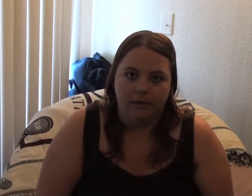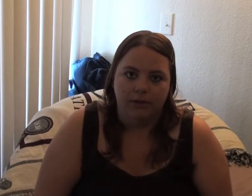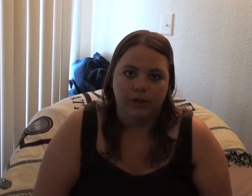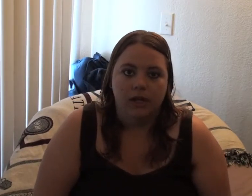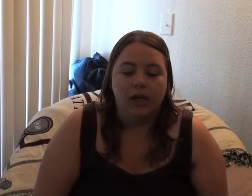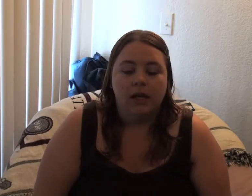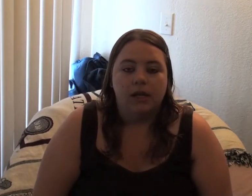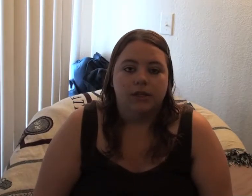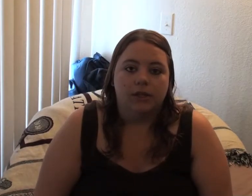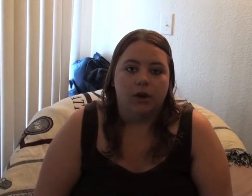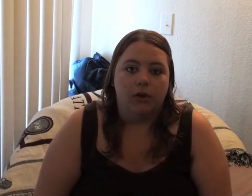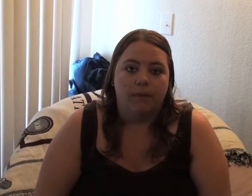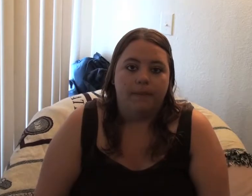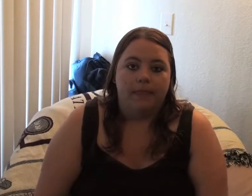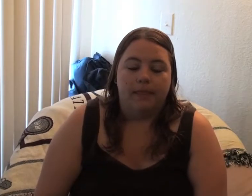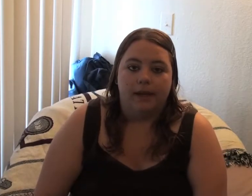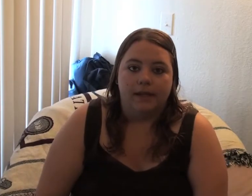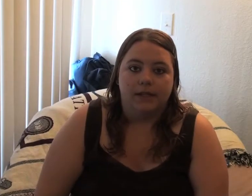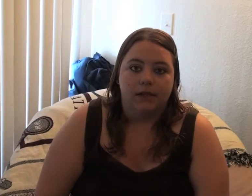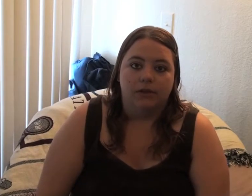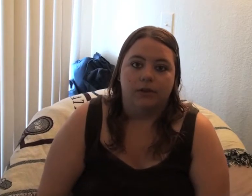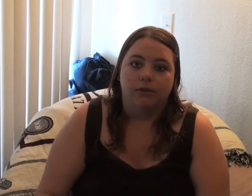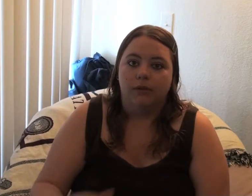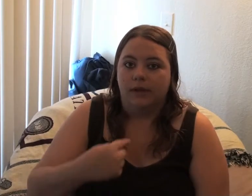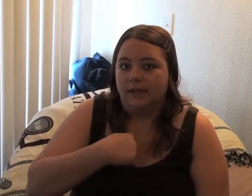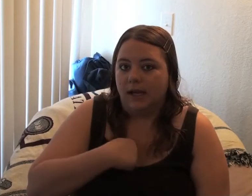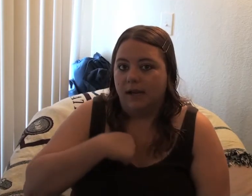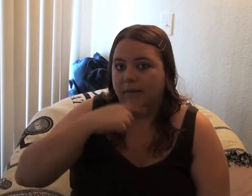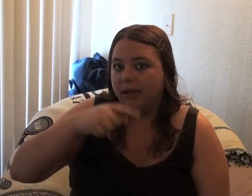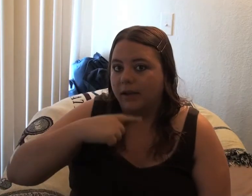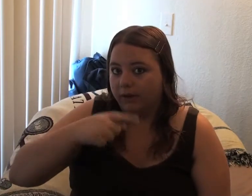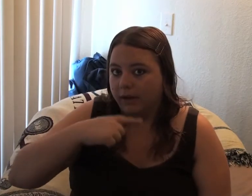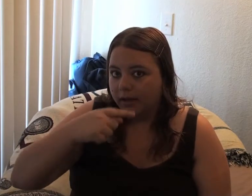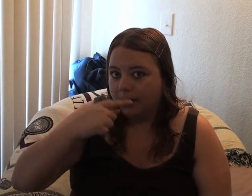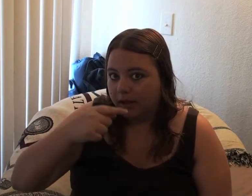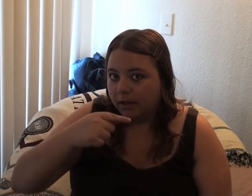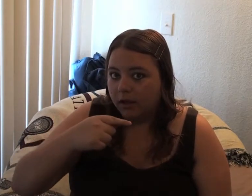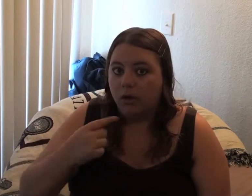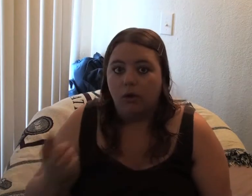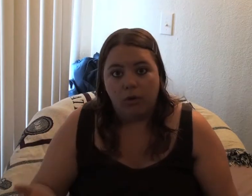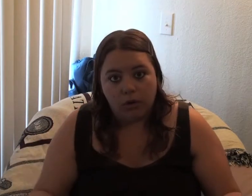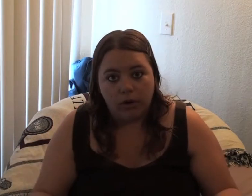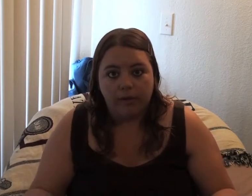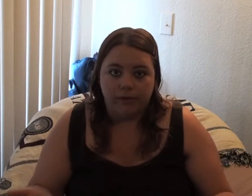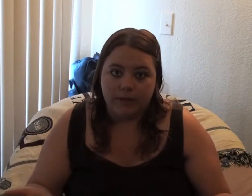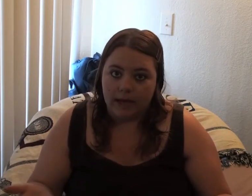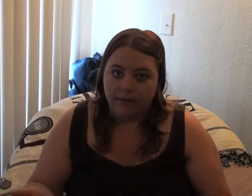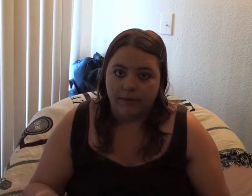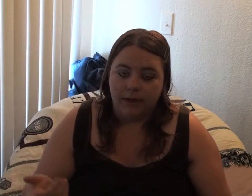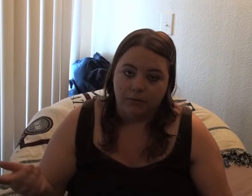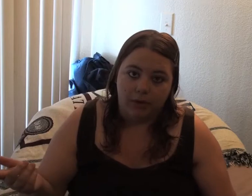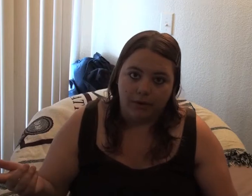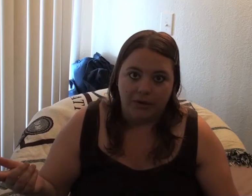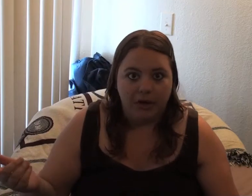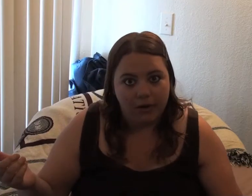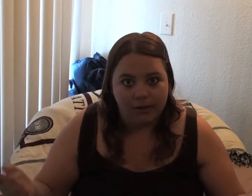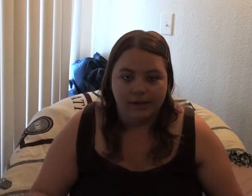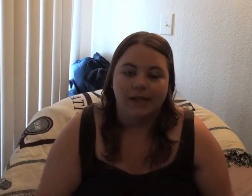language. So the next thing you do is I'm hearing. Or if you're deaf, then you probably already know this,